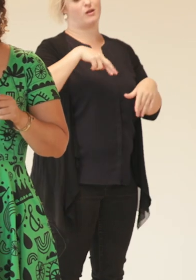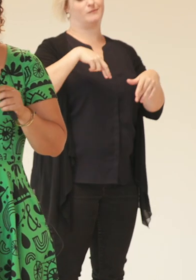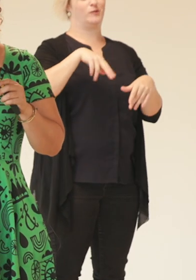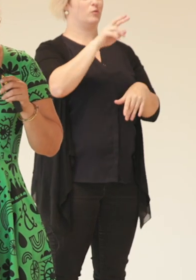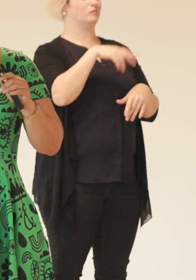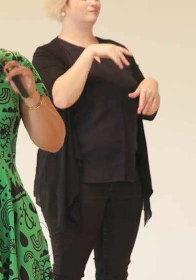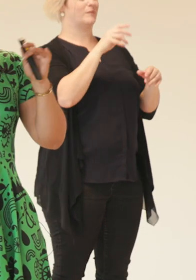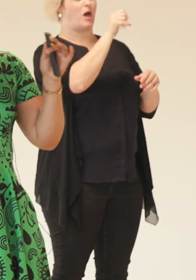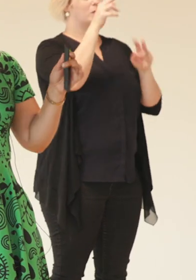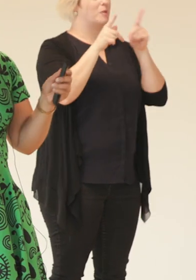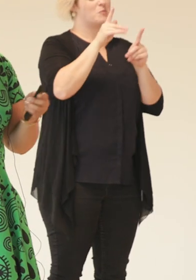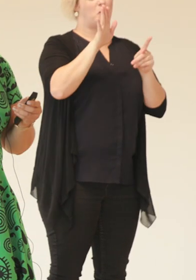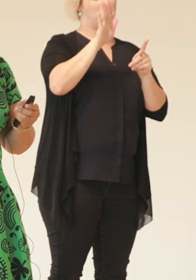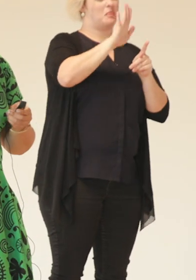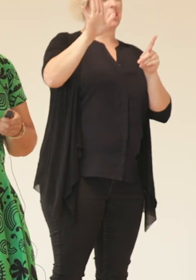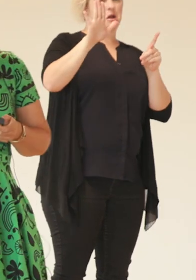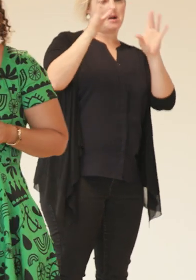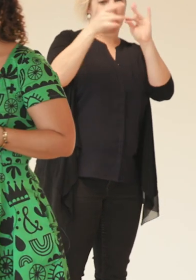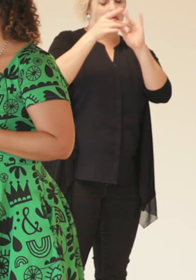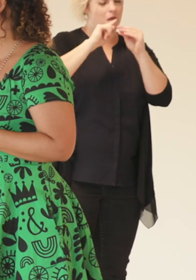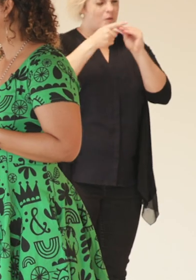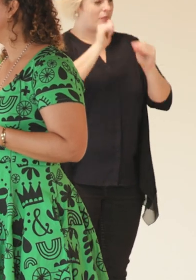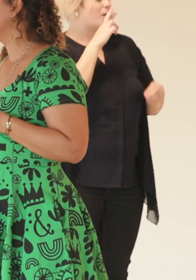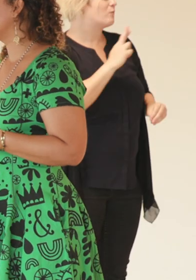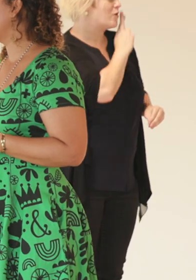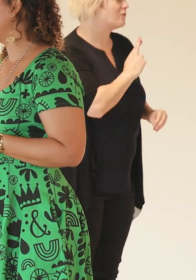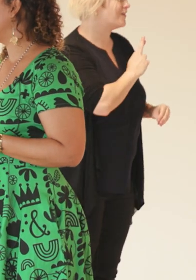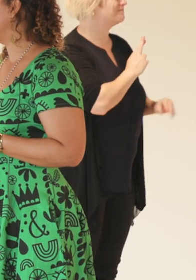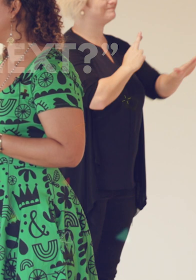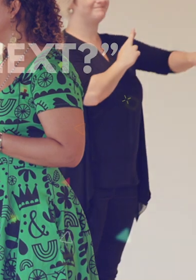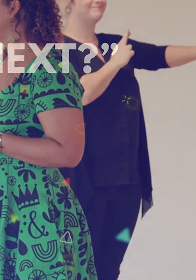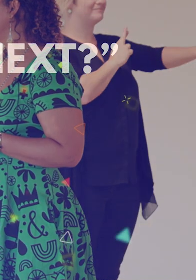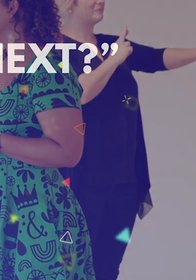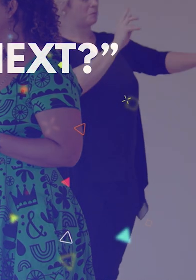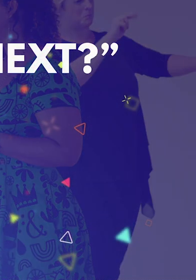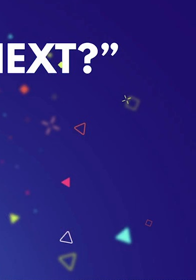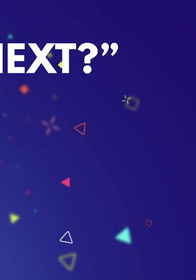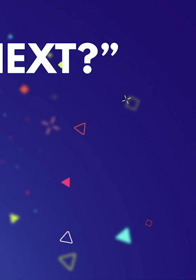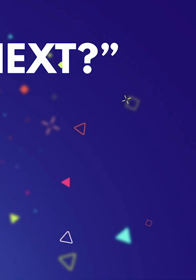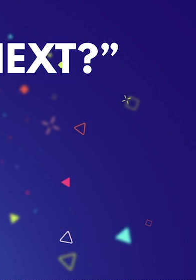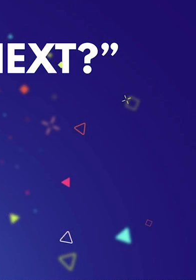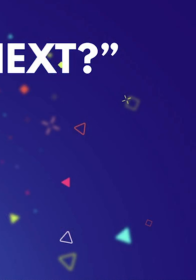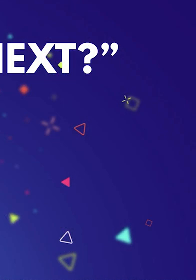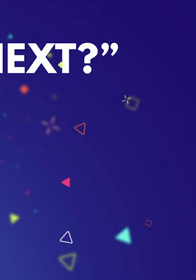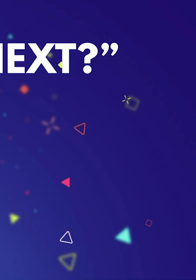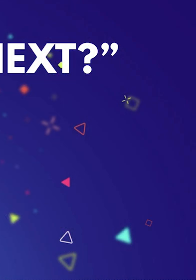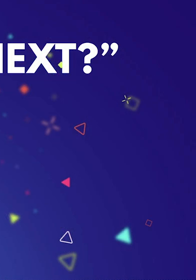know, it's a totally different beast. And then the third one is to take